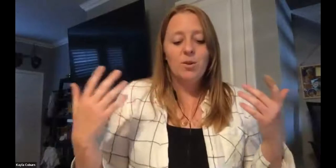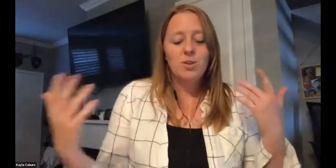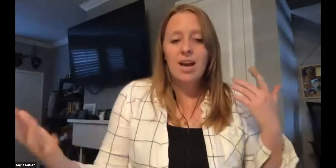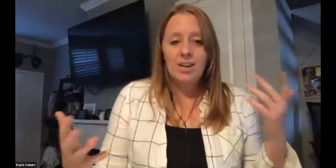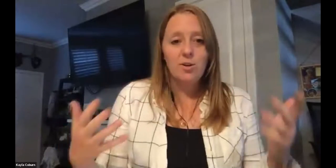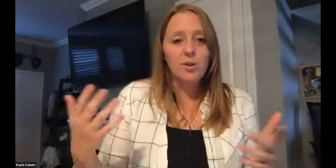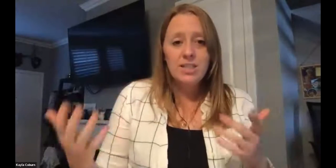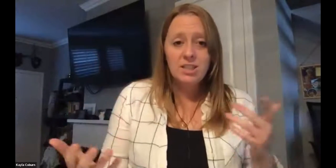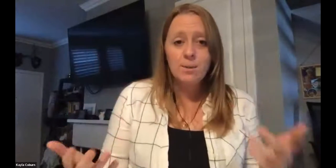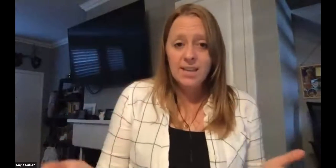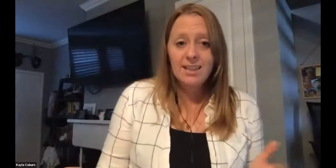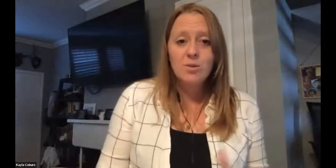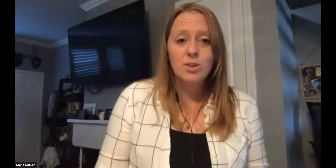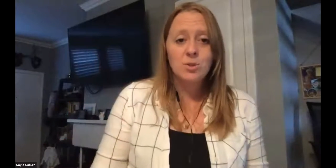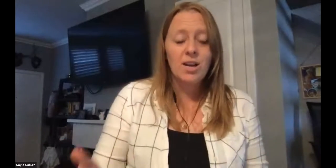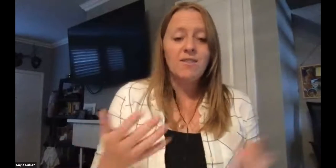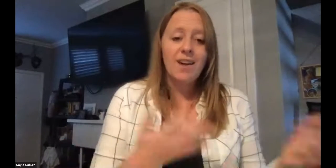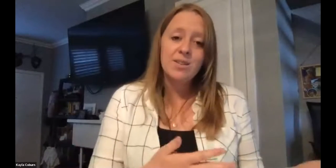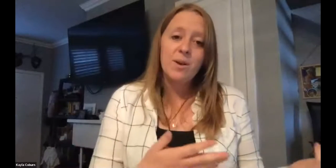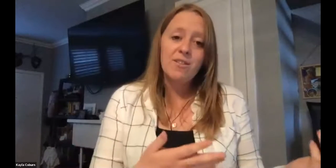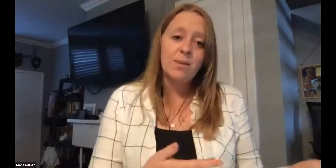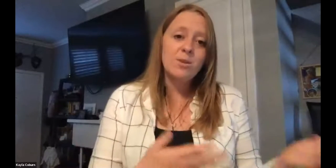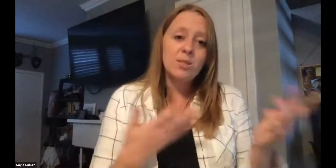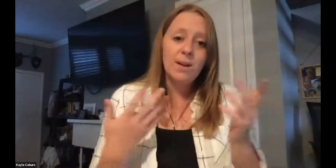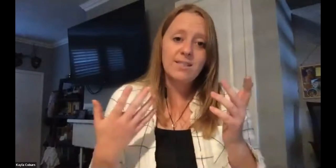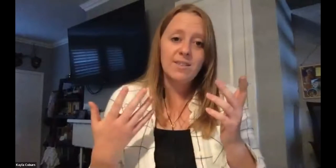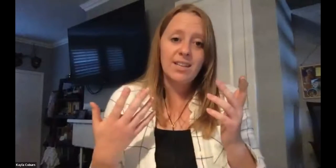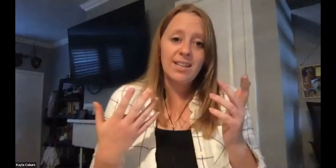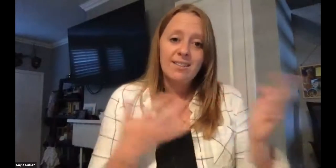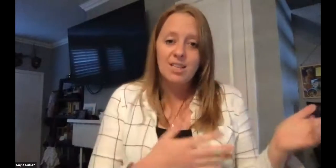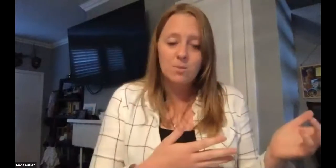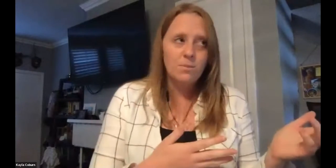if we're trying, if we're teaching them sign language, we're trying to find a way for them to